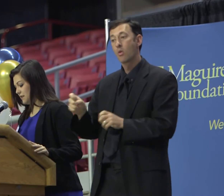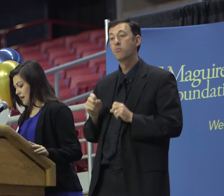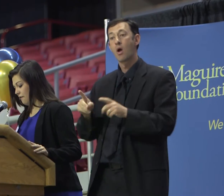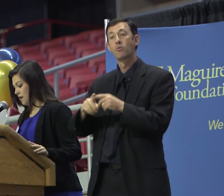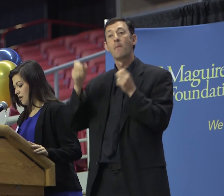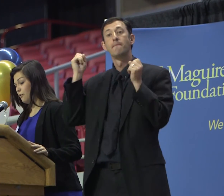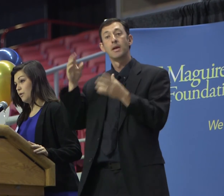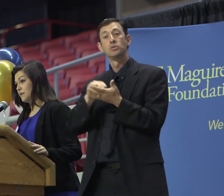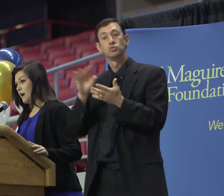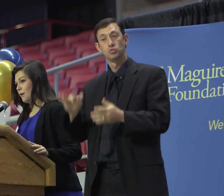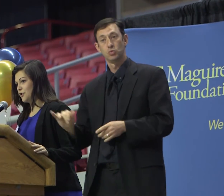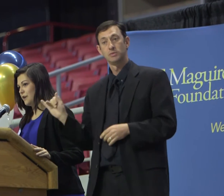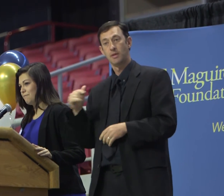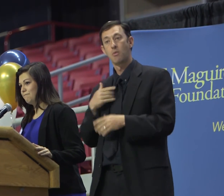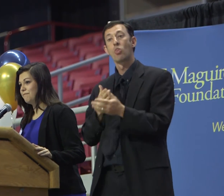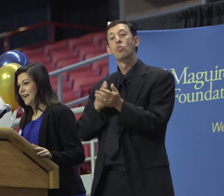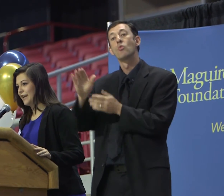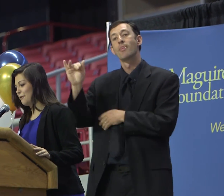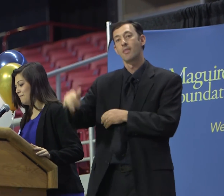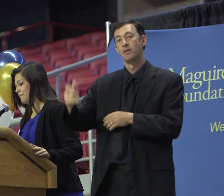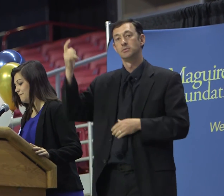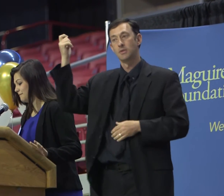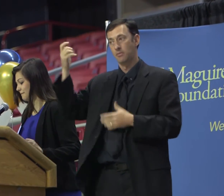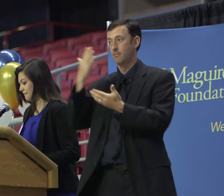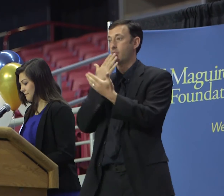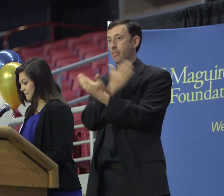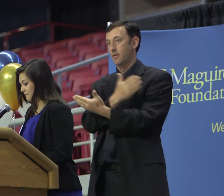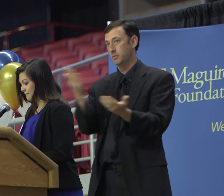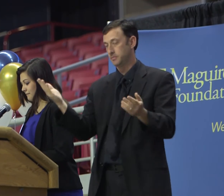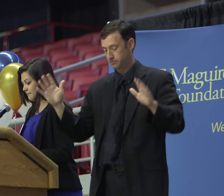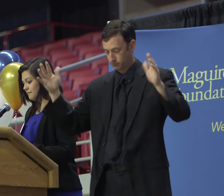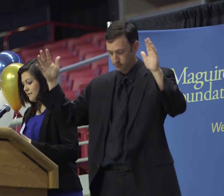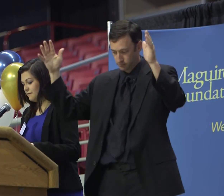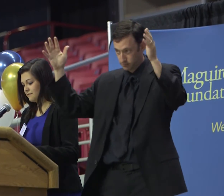like myself through this scholarship. Thank you.